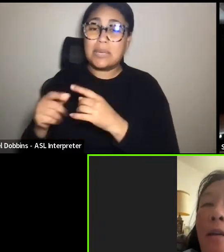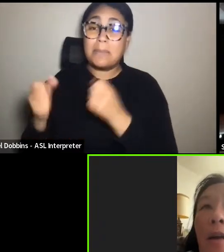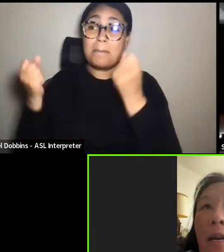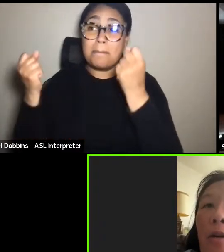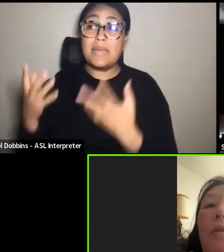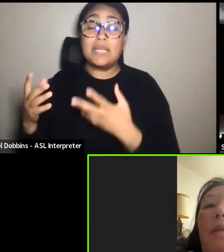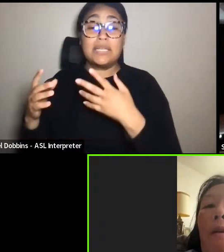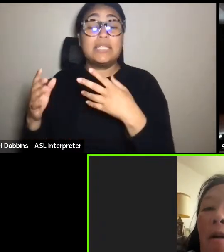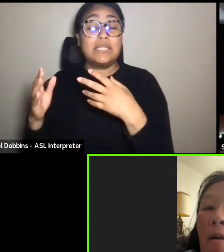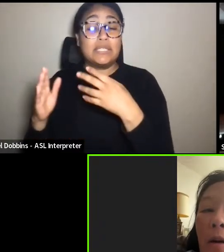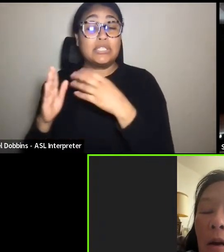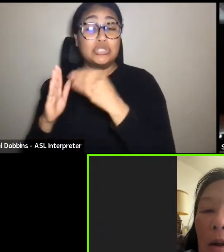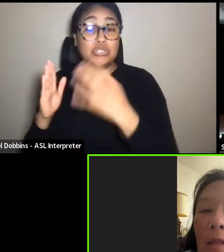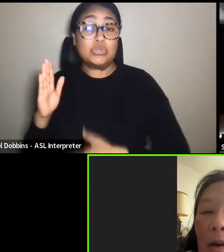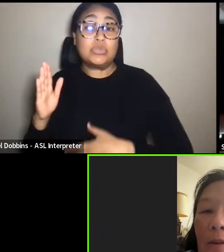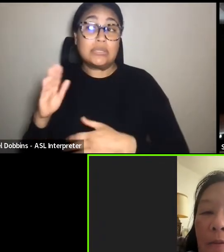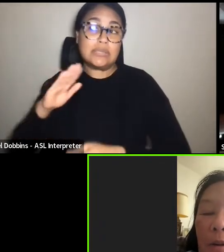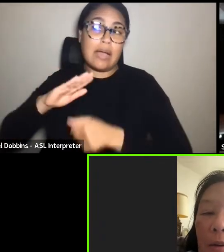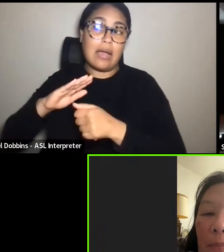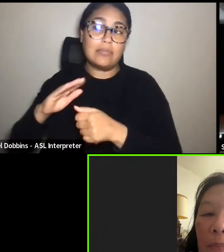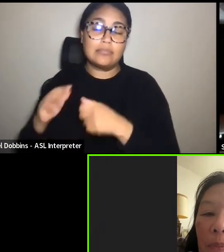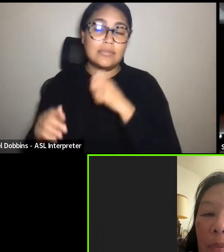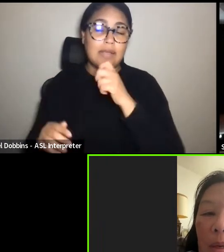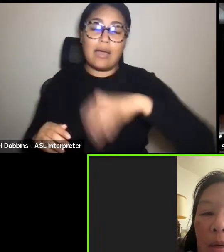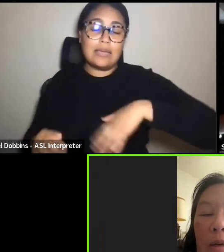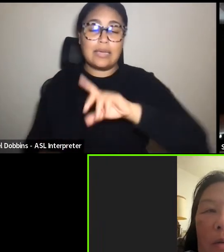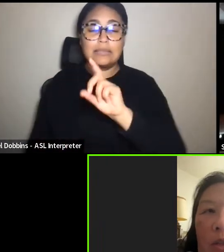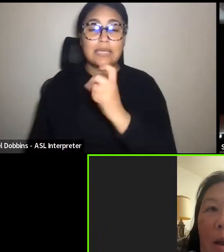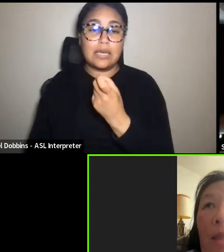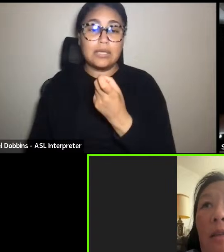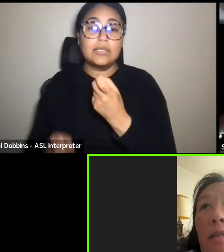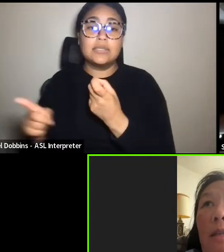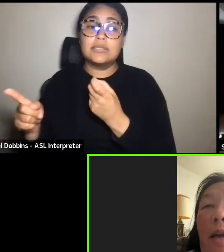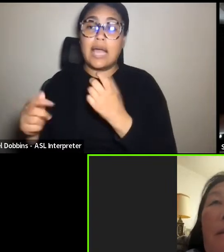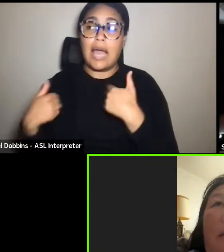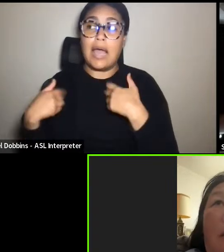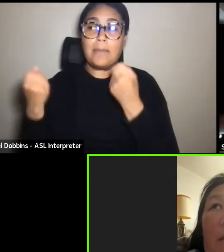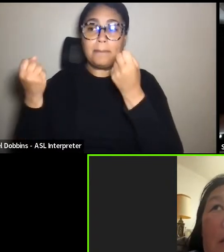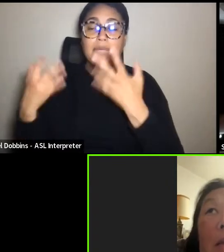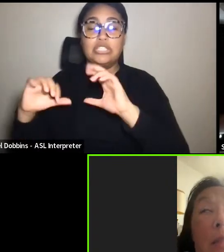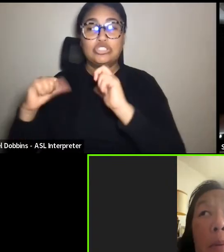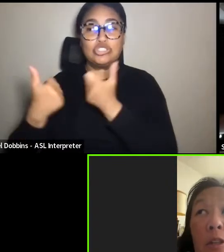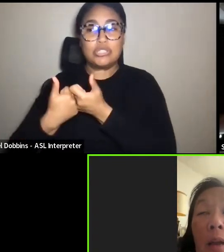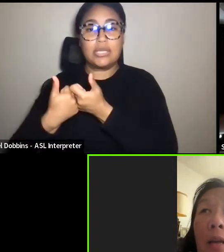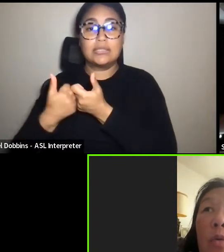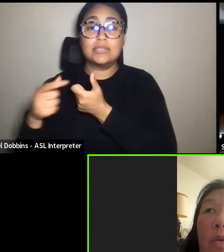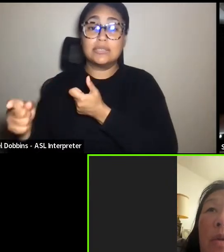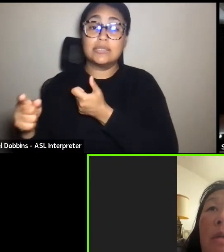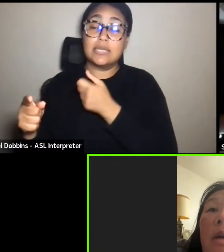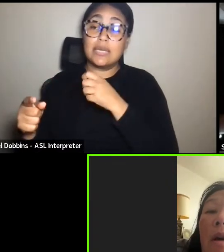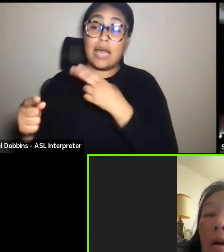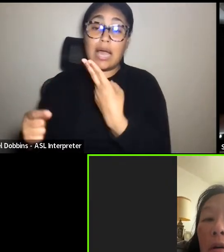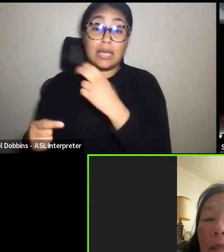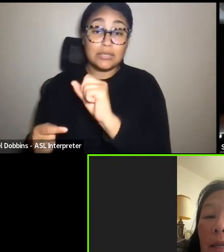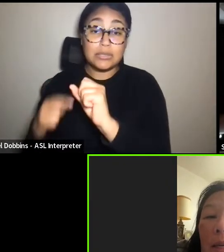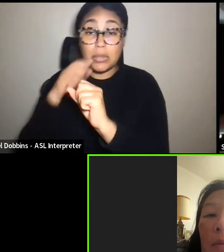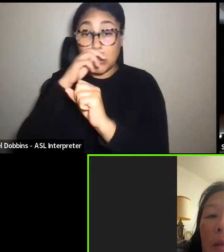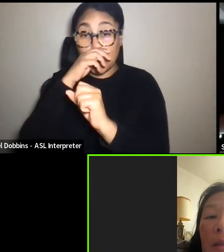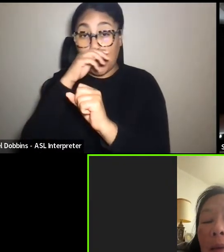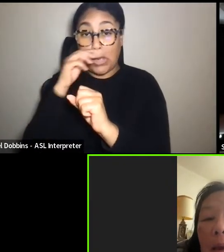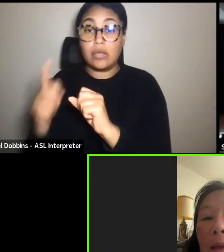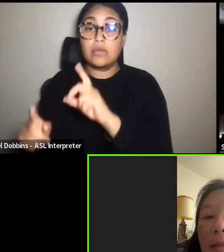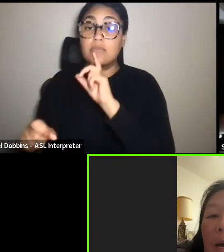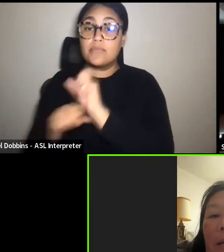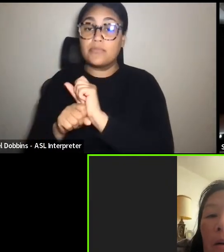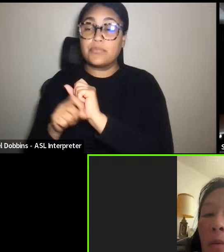kids that are undiagnosed, and there are a lot of, challenges that especially high schoolers are dealing